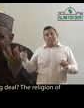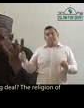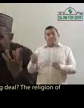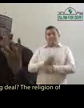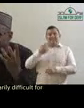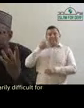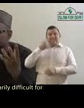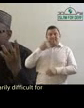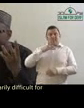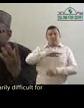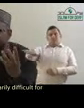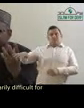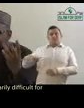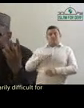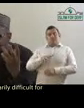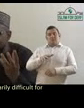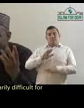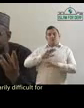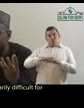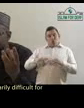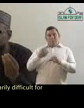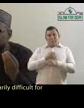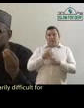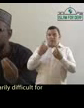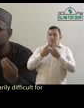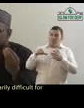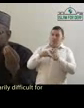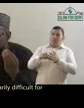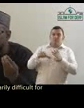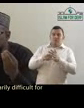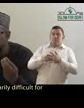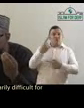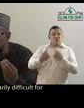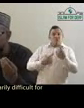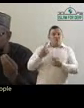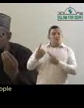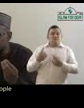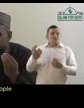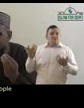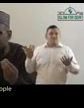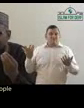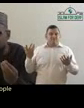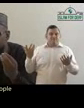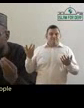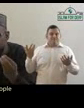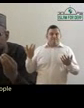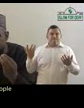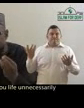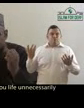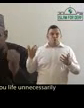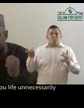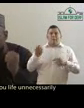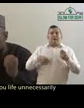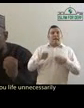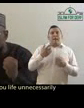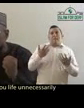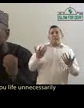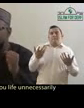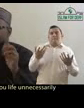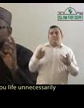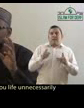is easy. Don't make things unnecessarily difficult for yourself. Don't be like one of those people who make